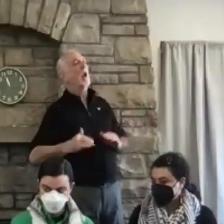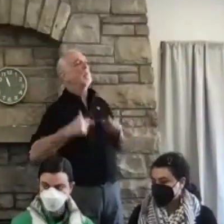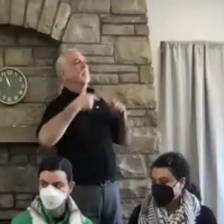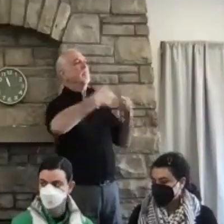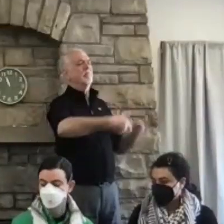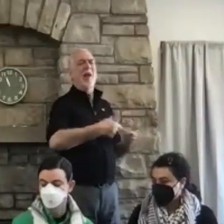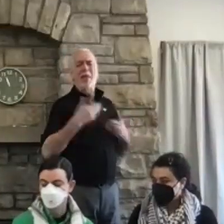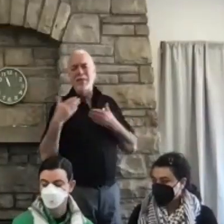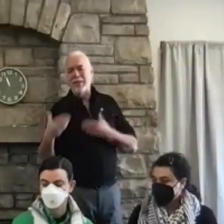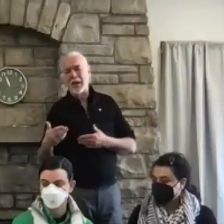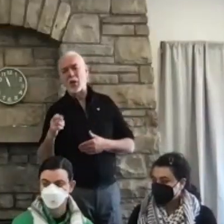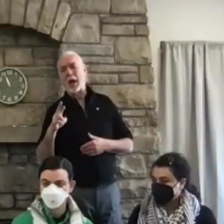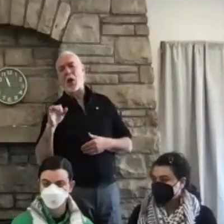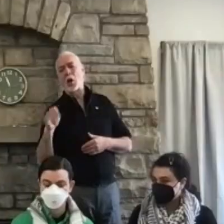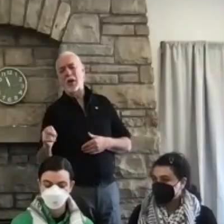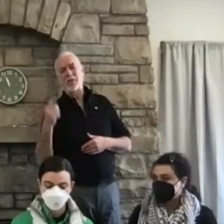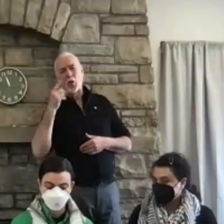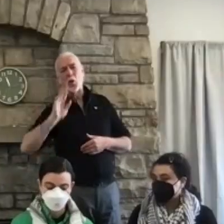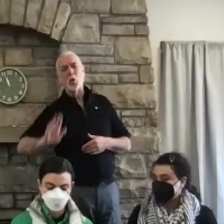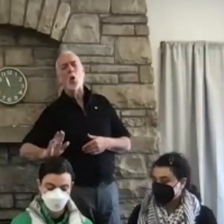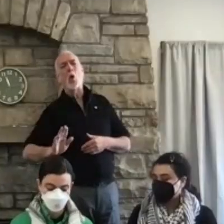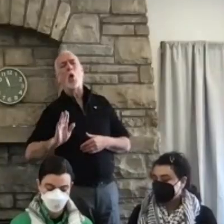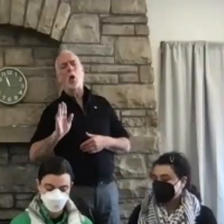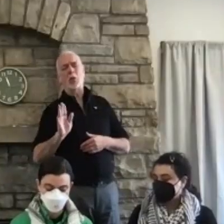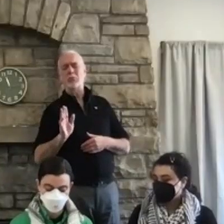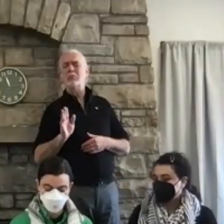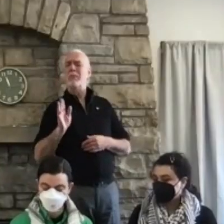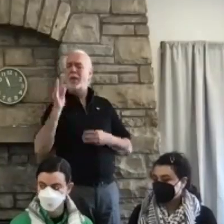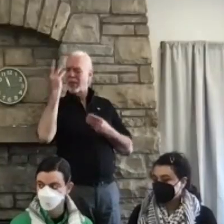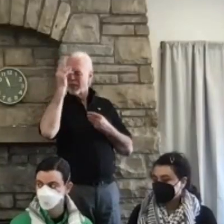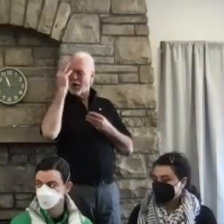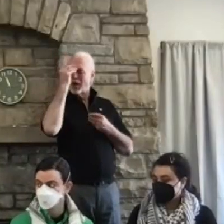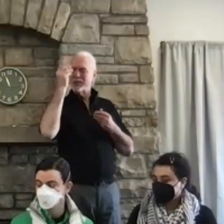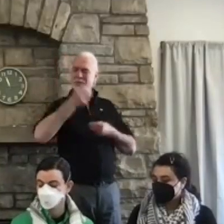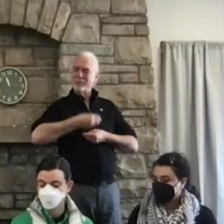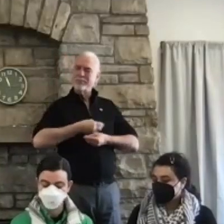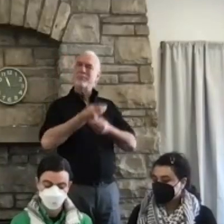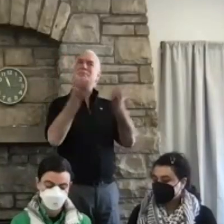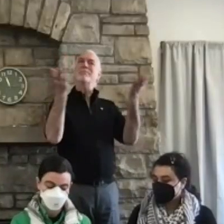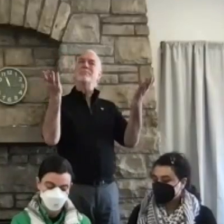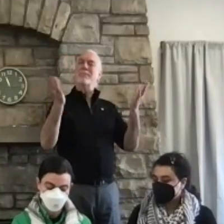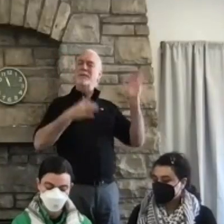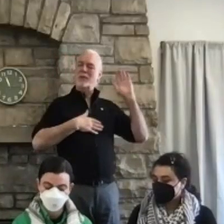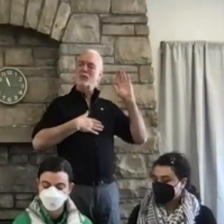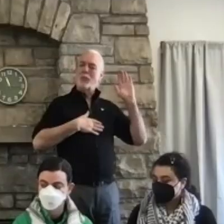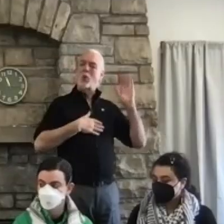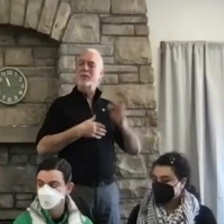you so much, Aaron, for that considered reflection and testimony.